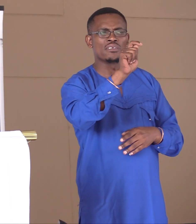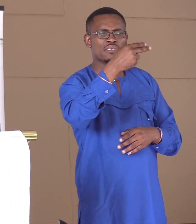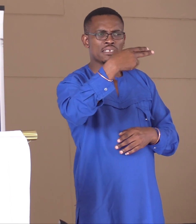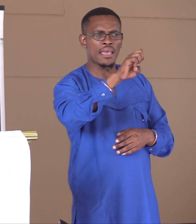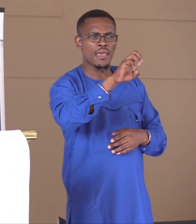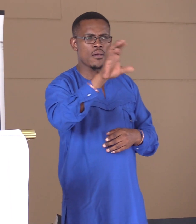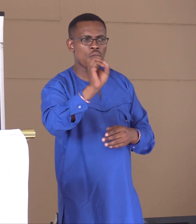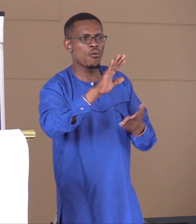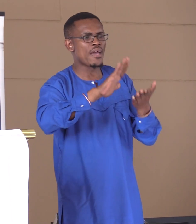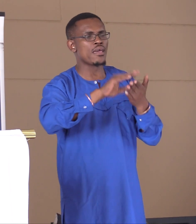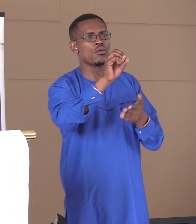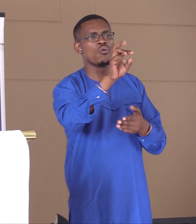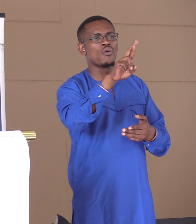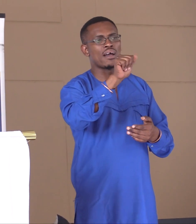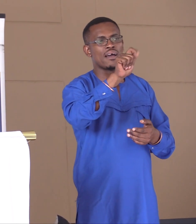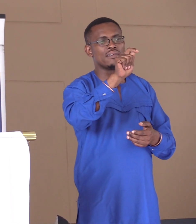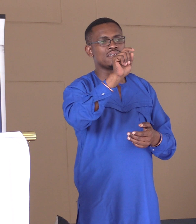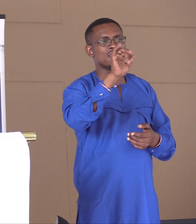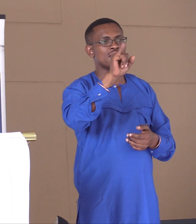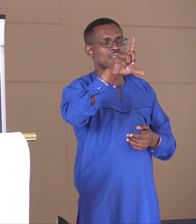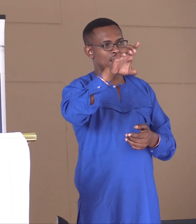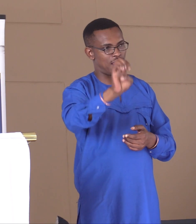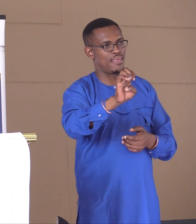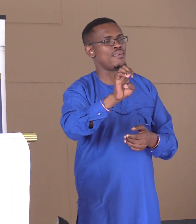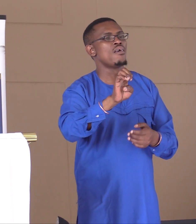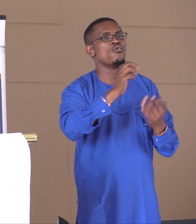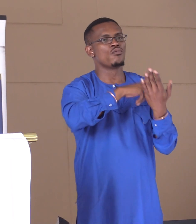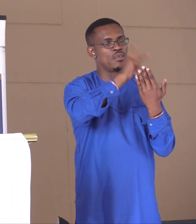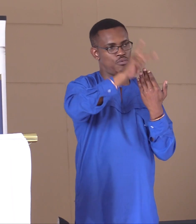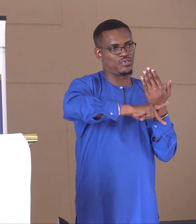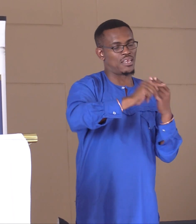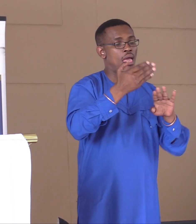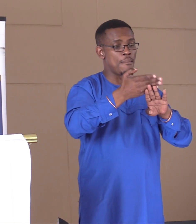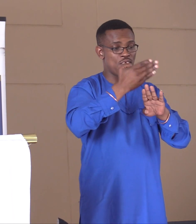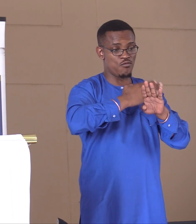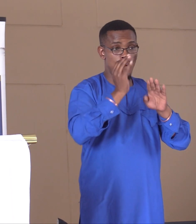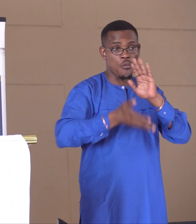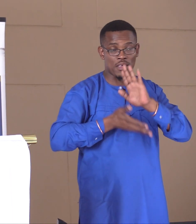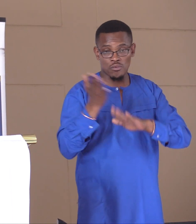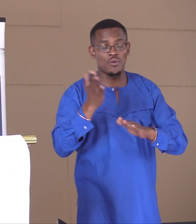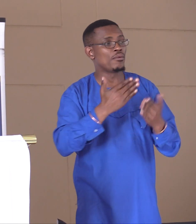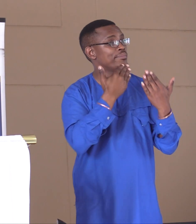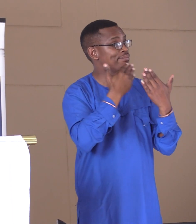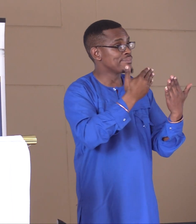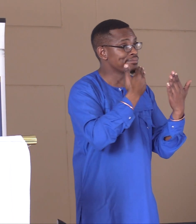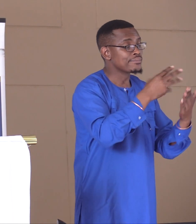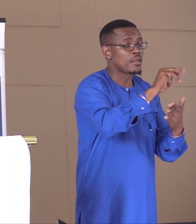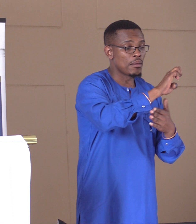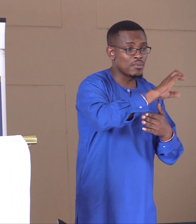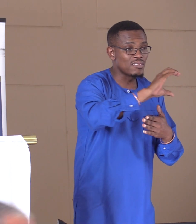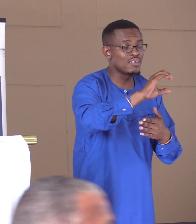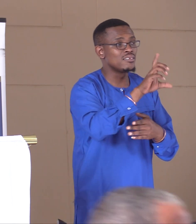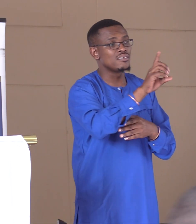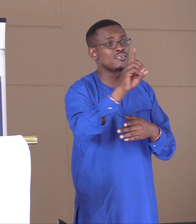Motheo and Oradile, to take you on the projects to talk about. But before you go, I would like to thank you, MEC,